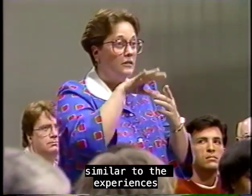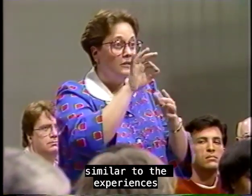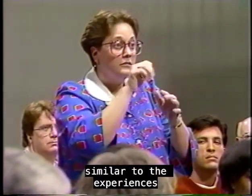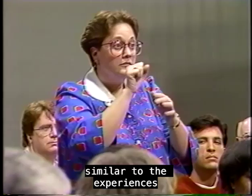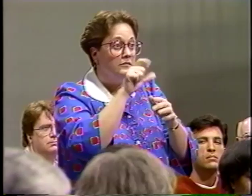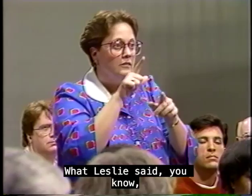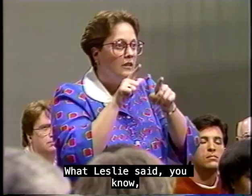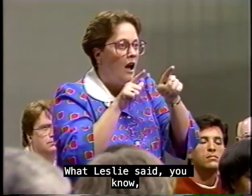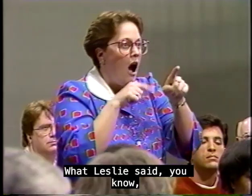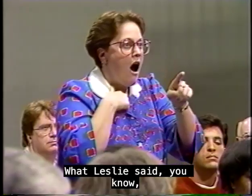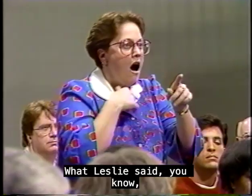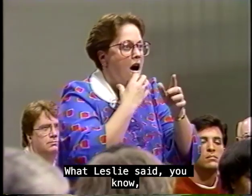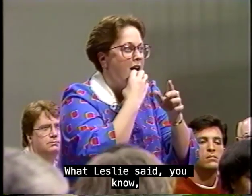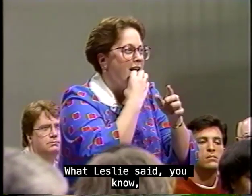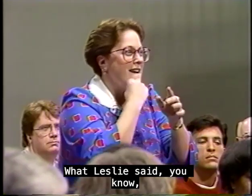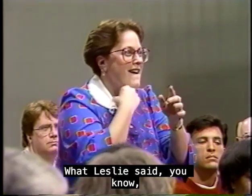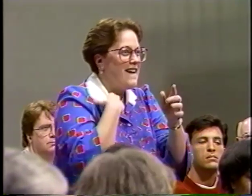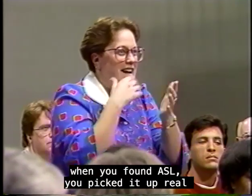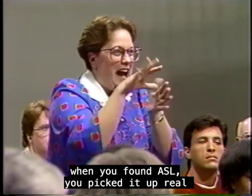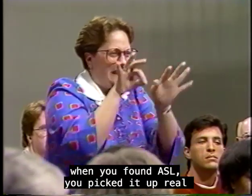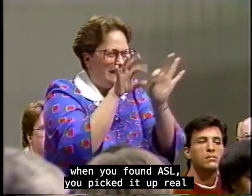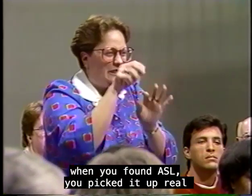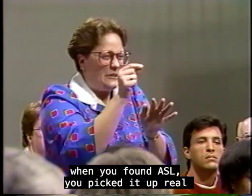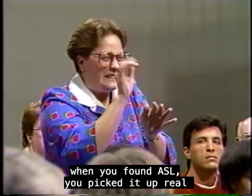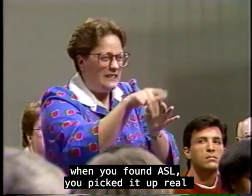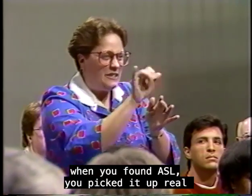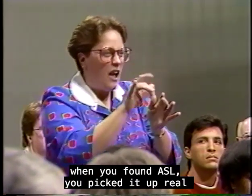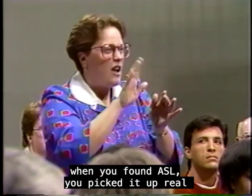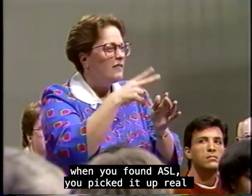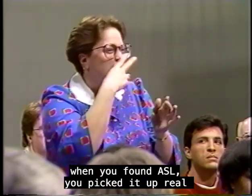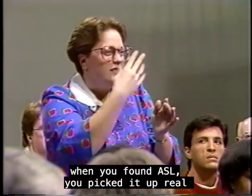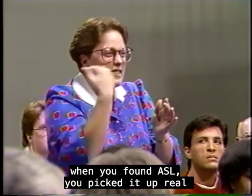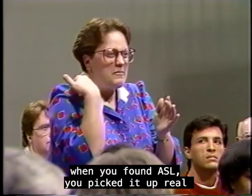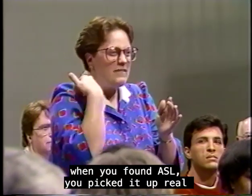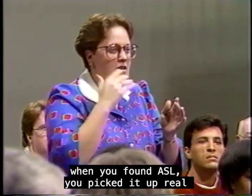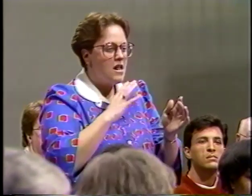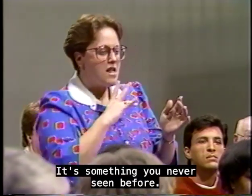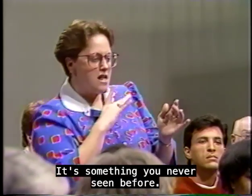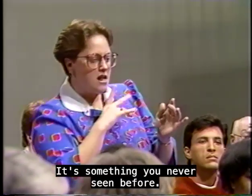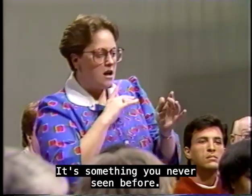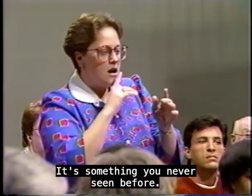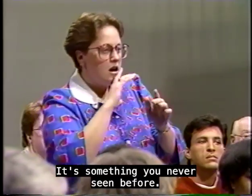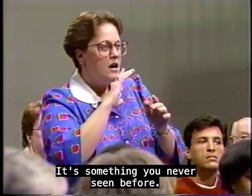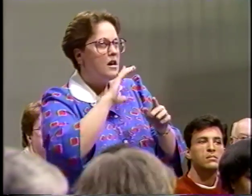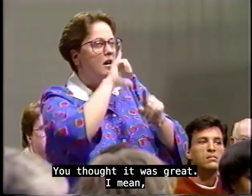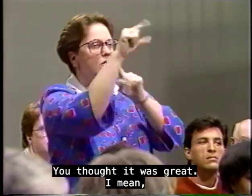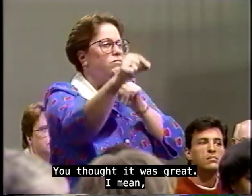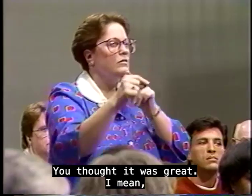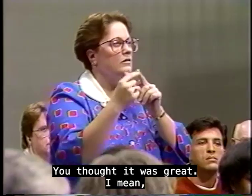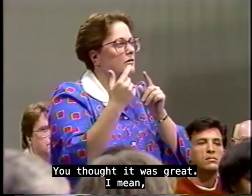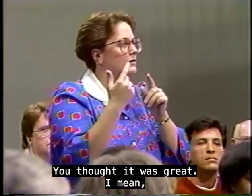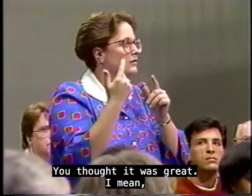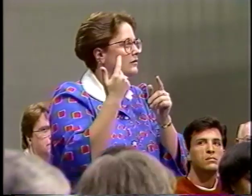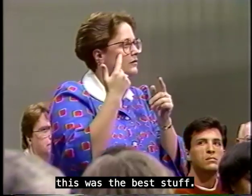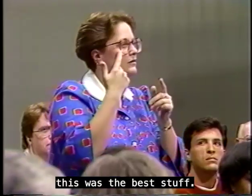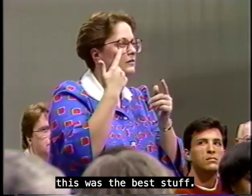had. What Leslie said, when you found ASL, you picked it up real quick. It's something you'd never seen before. You thought it was great. I mean, this was the